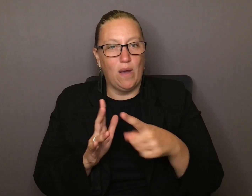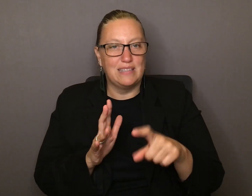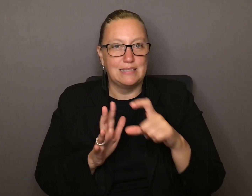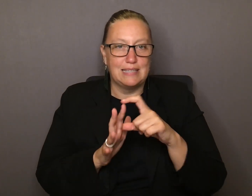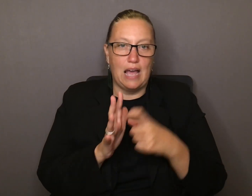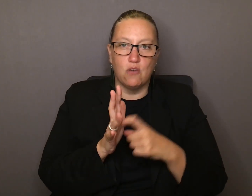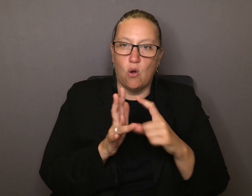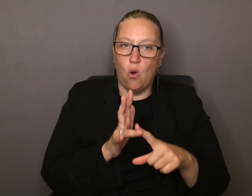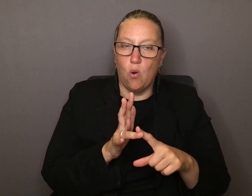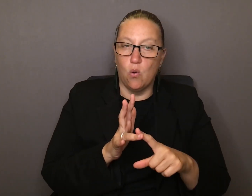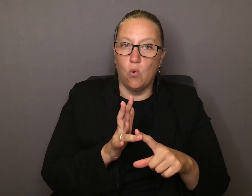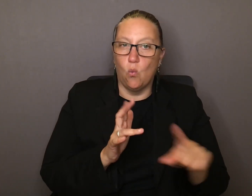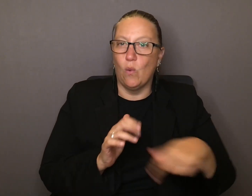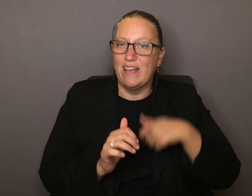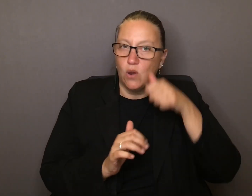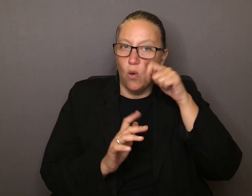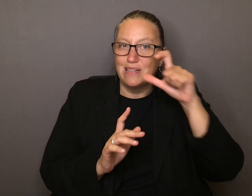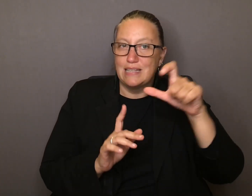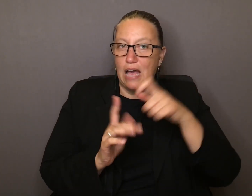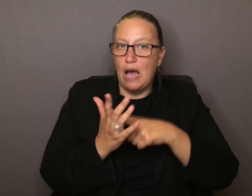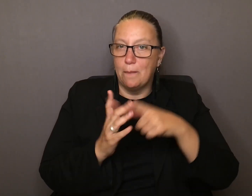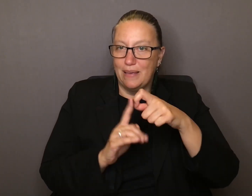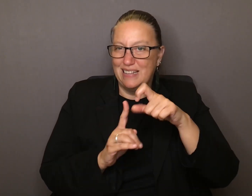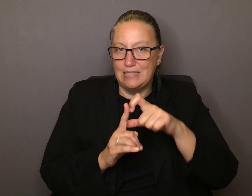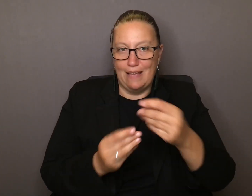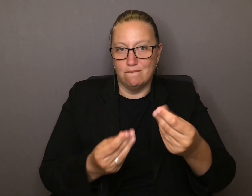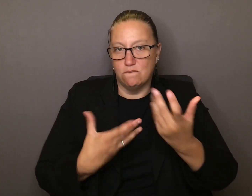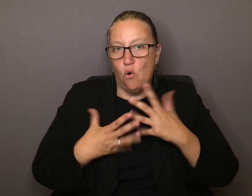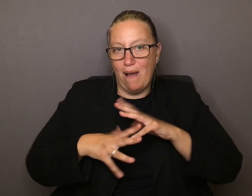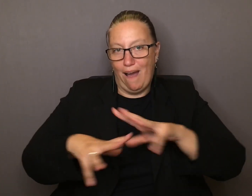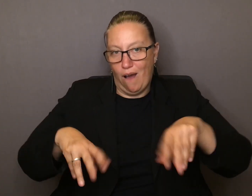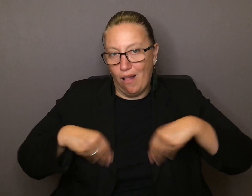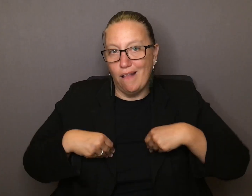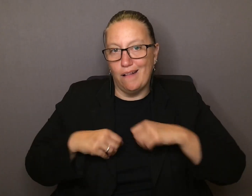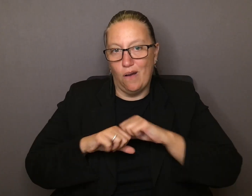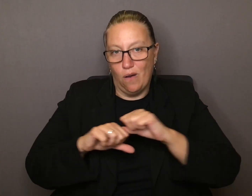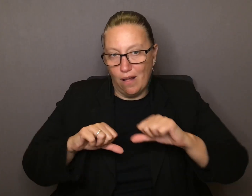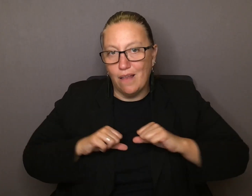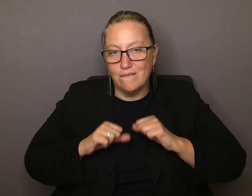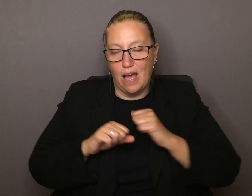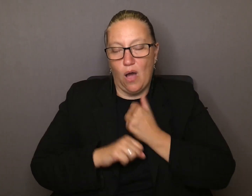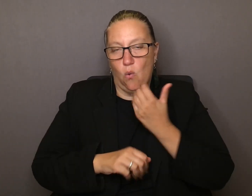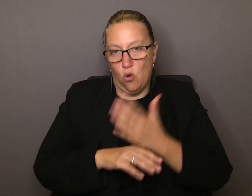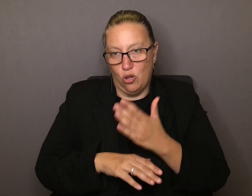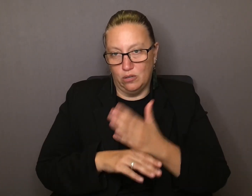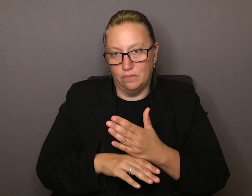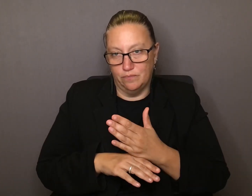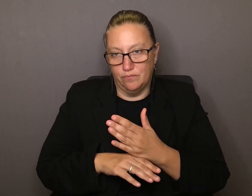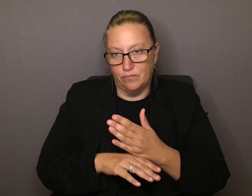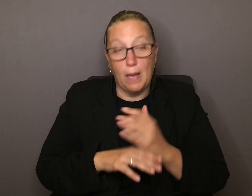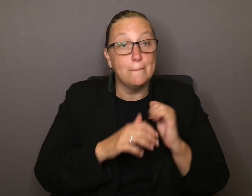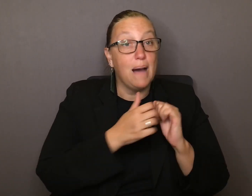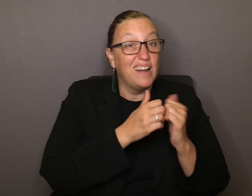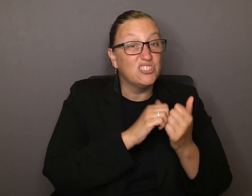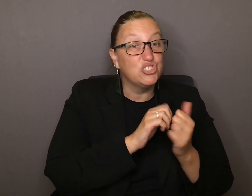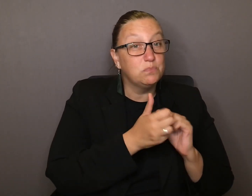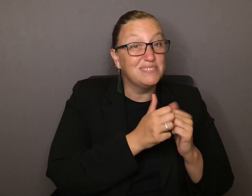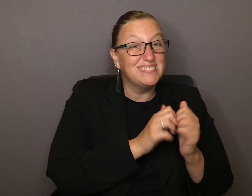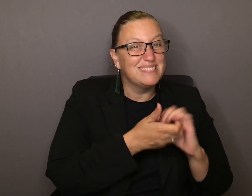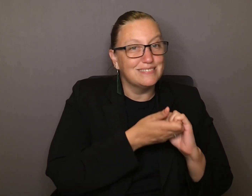CRPD informs all the work that we do. In terms of partnerships, just off the bat as well, be really aware